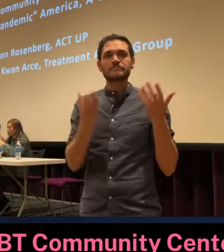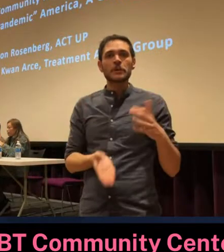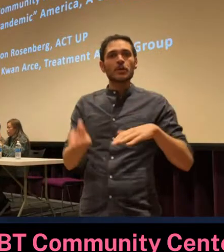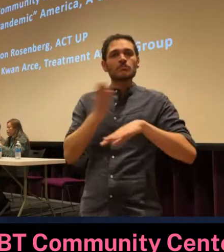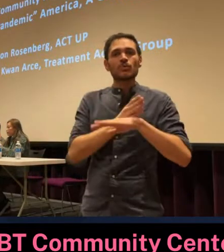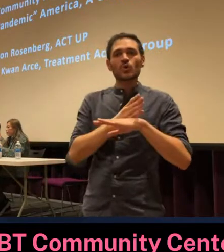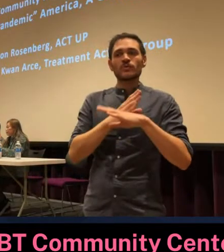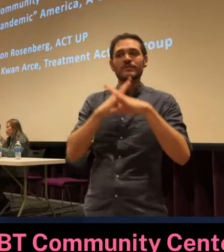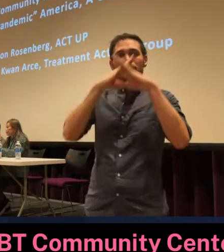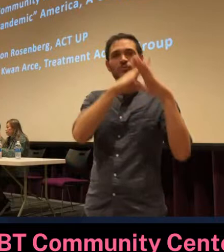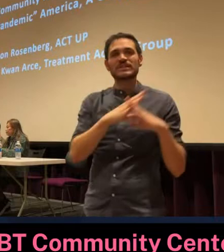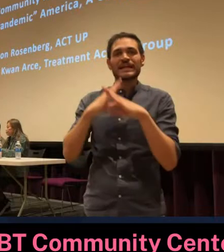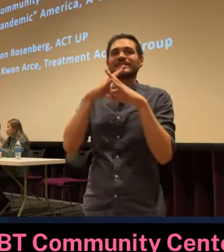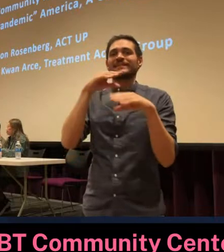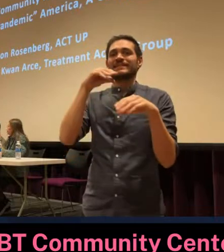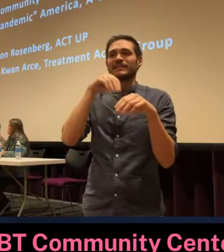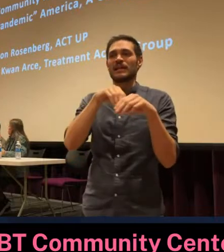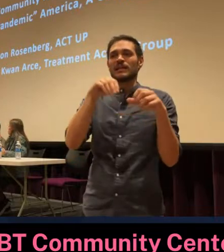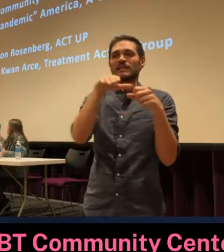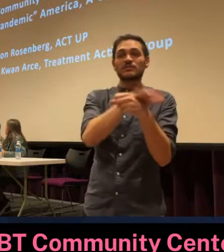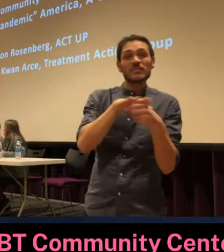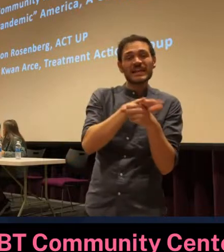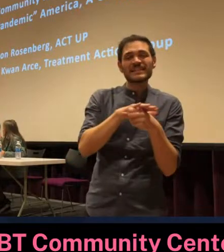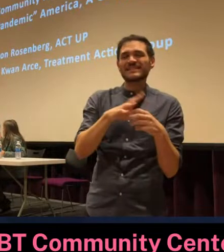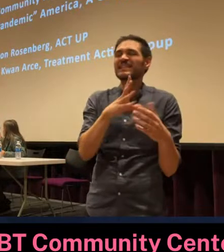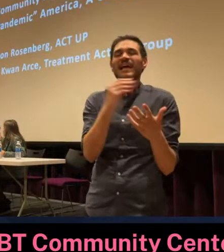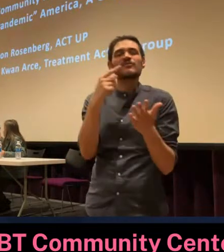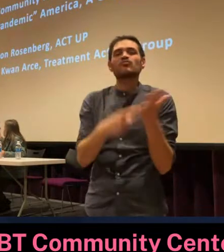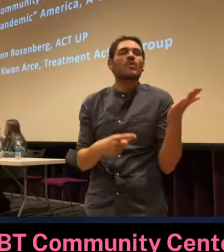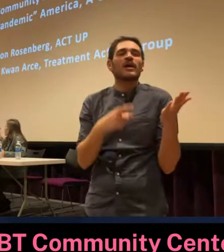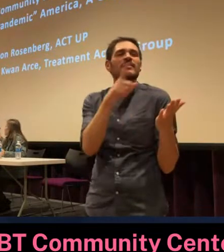queer spaces? And if you had, what were some of the results?